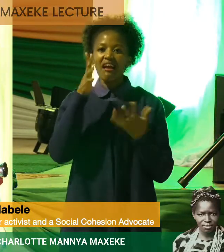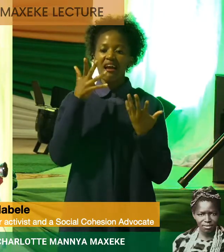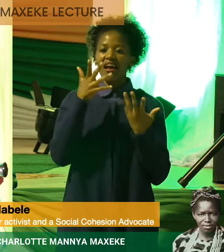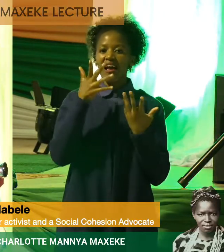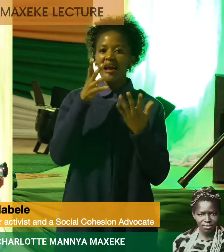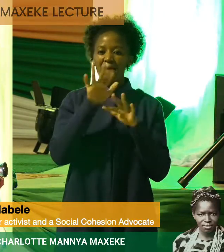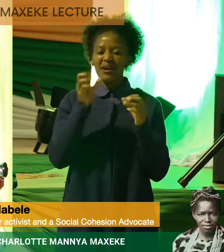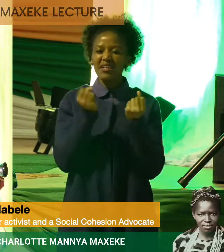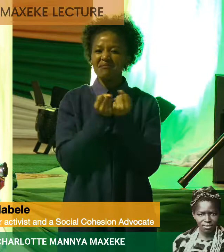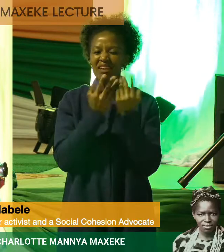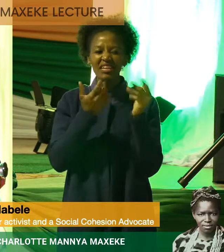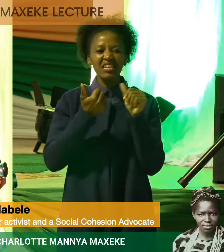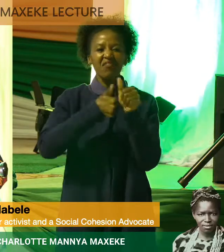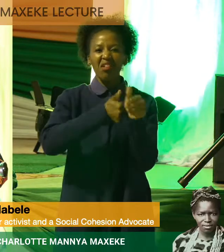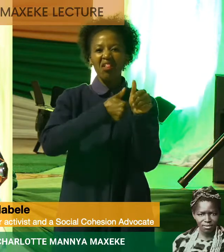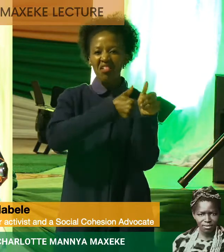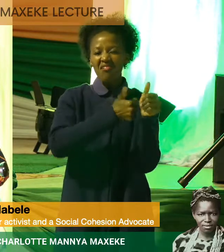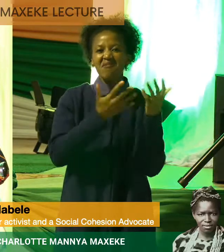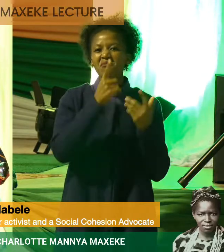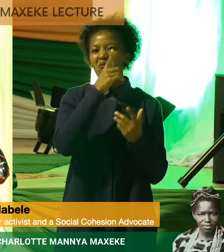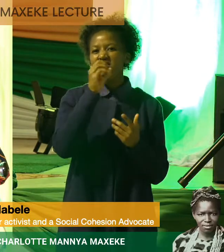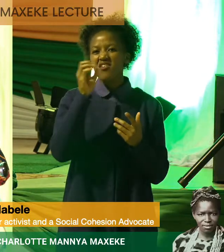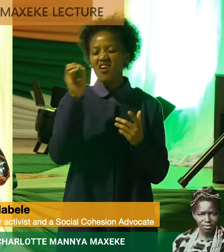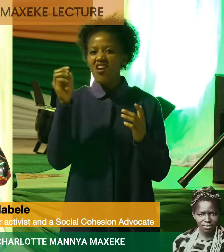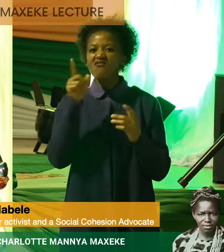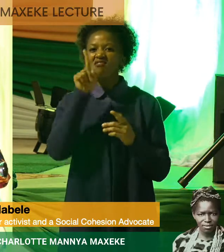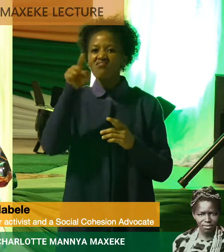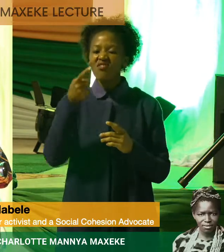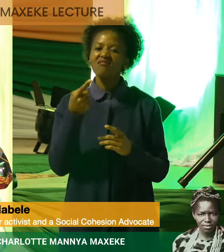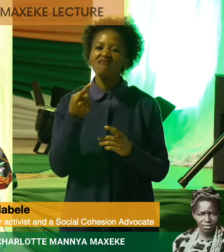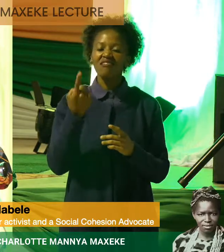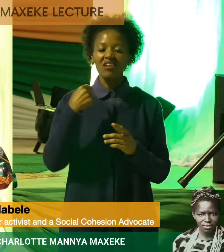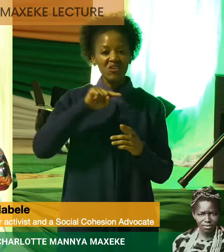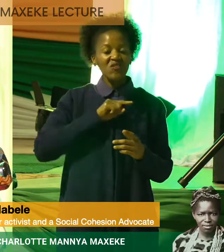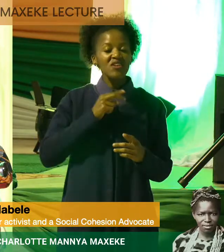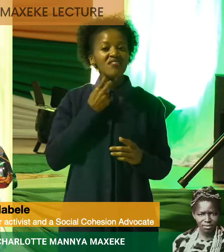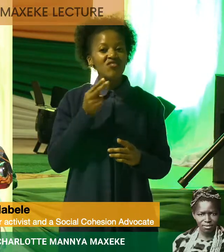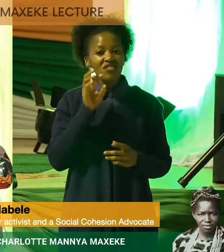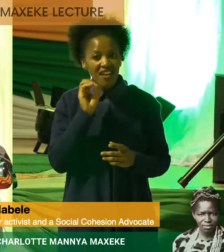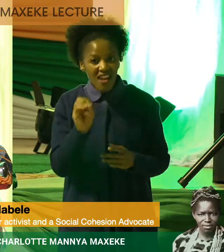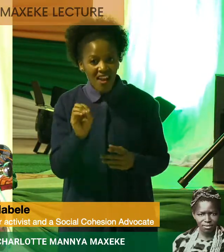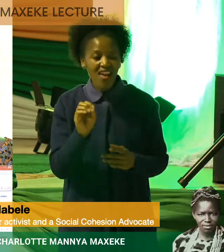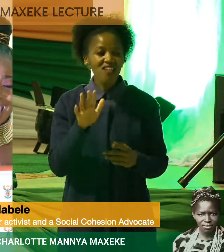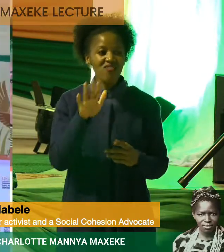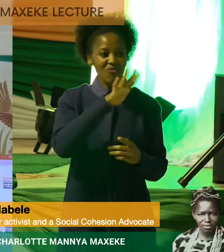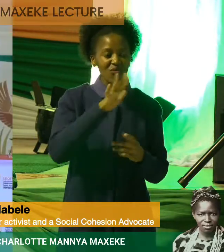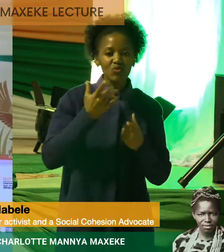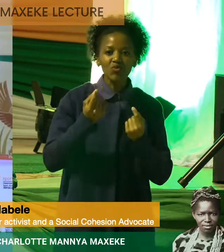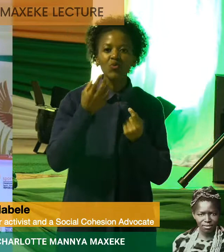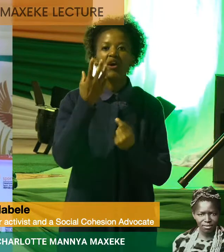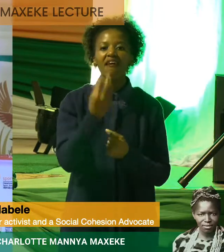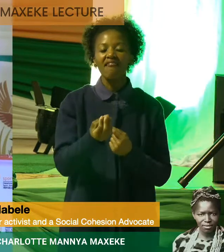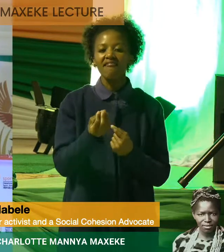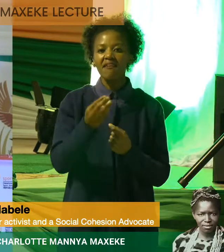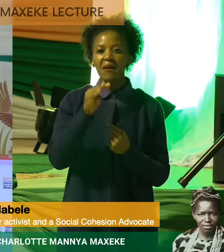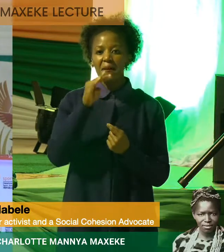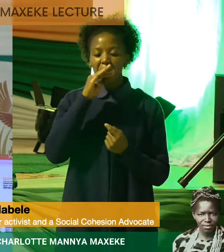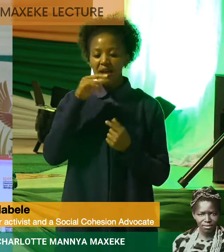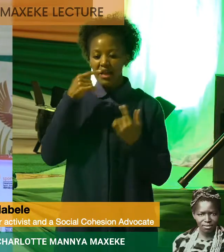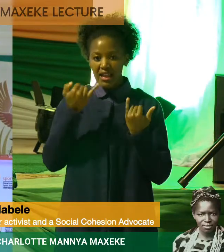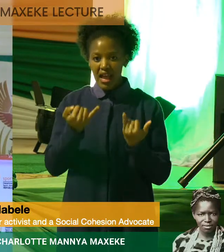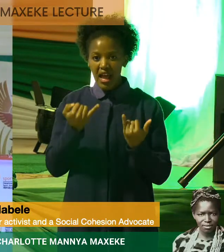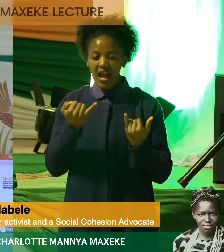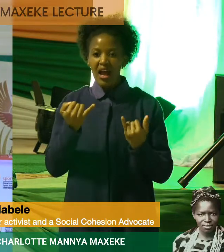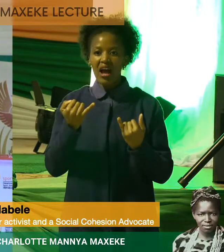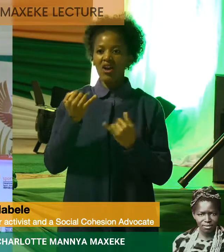100,000, Danish. So we have the voices and we have the platform. So let us take this lecture and make